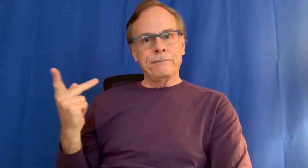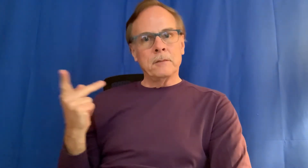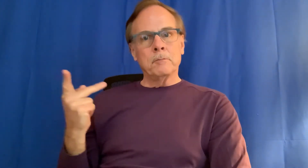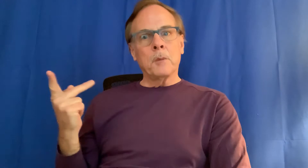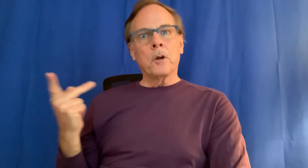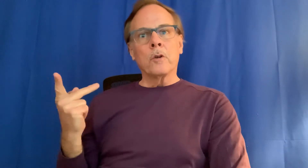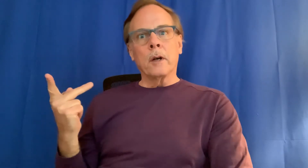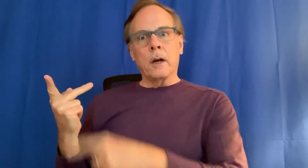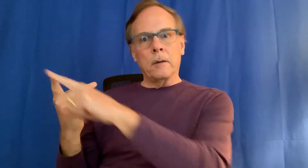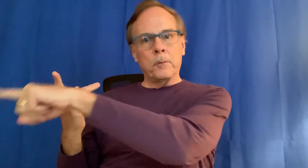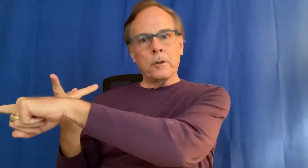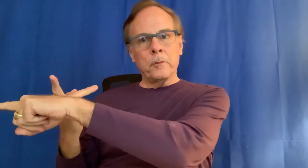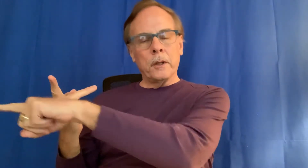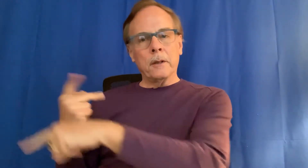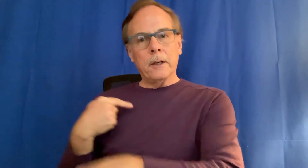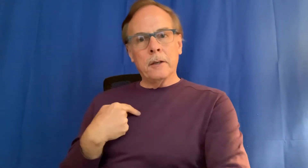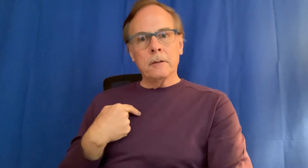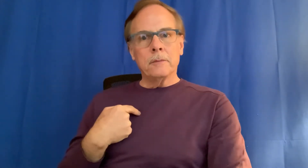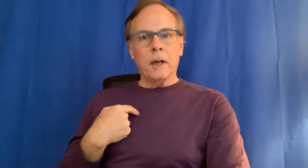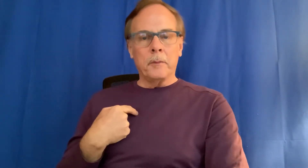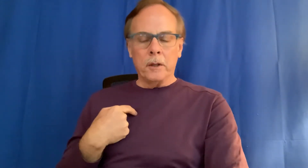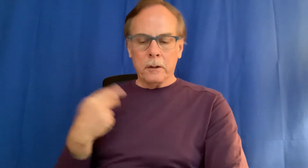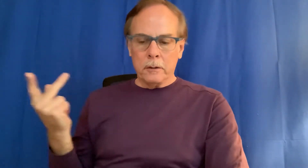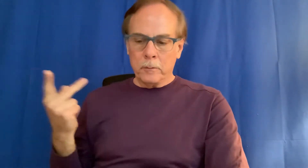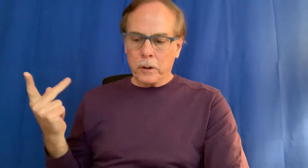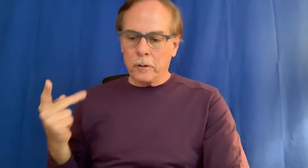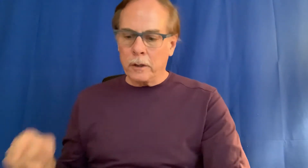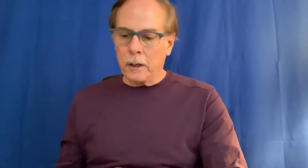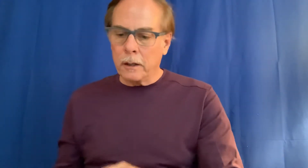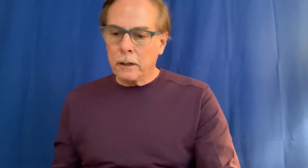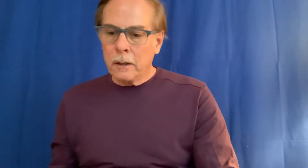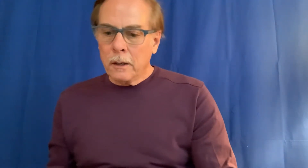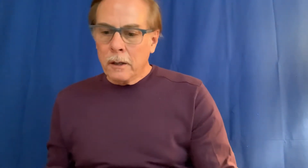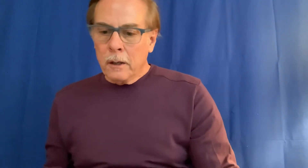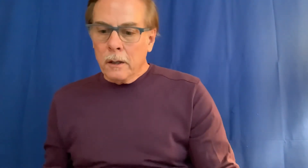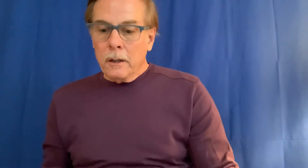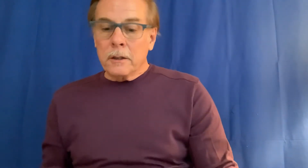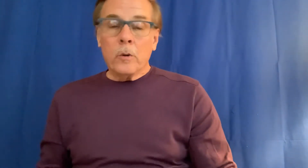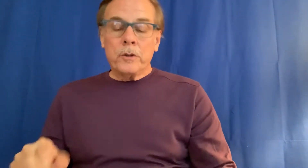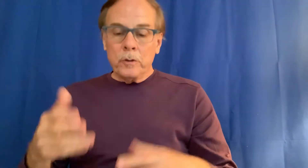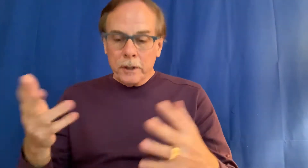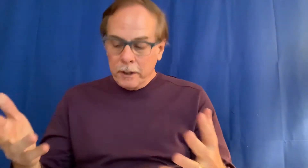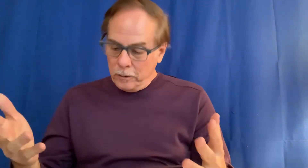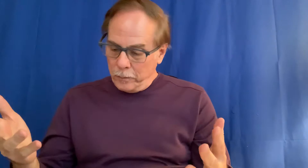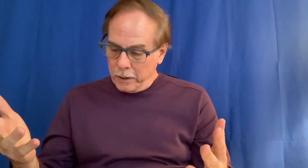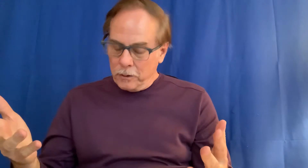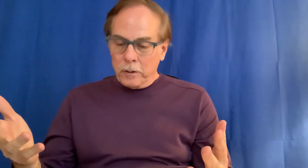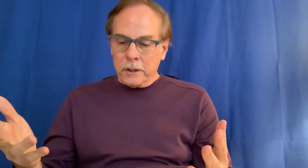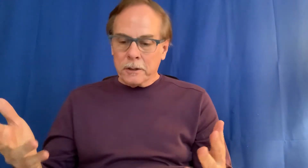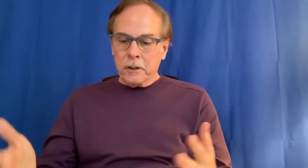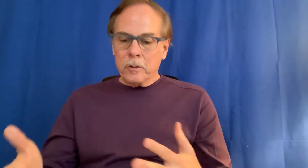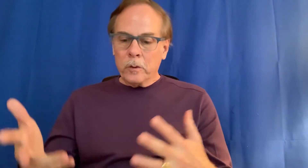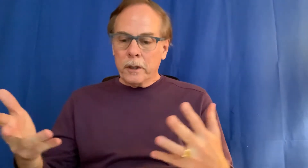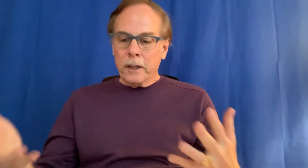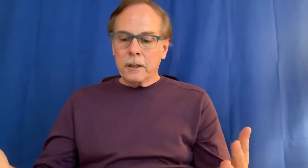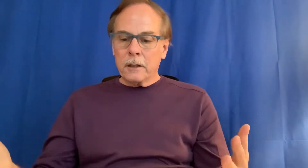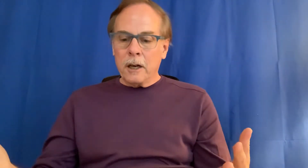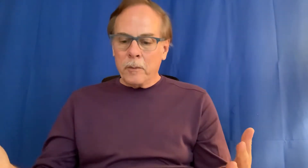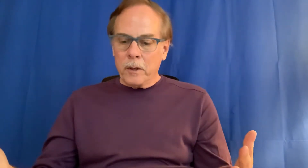my brother and I. Brother being there, I'm here, brother and I. Tell what you did on page 263, and then comment on